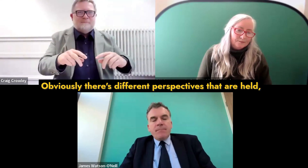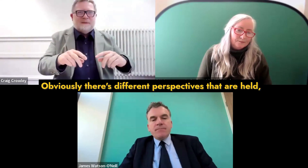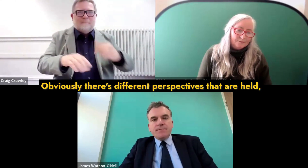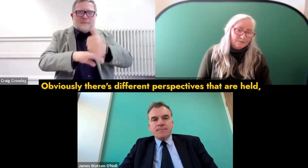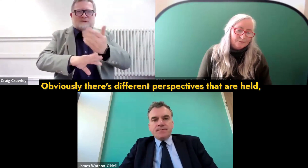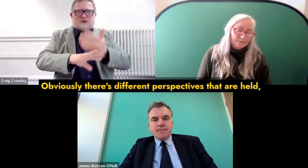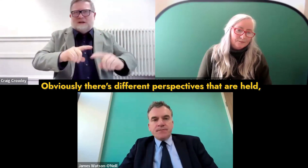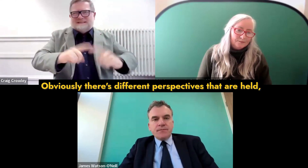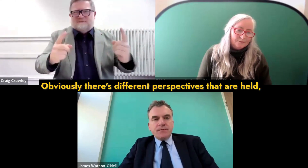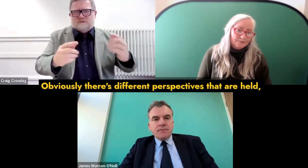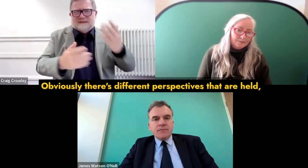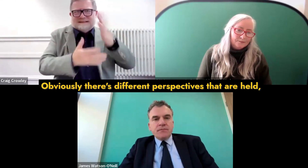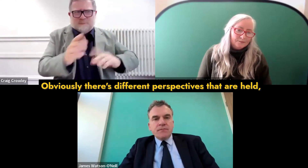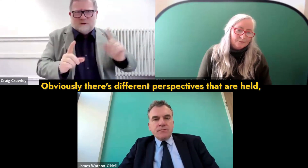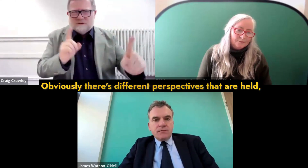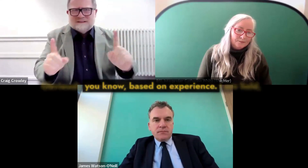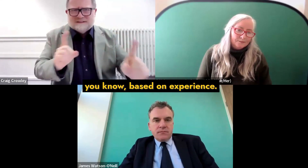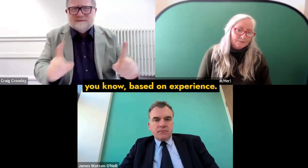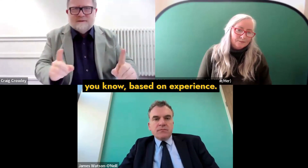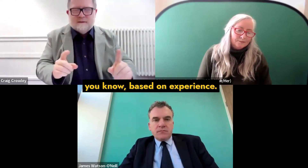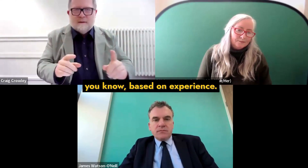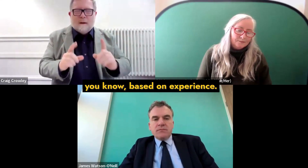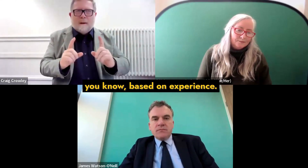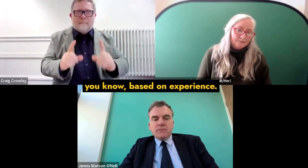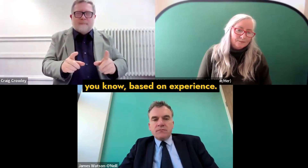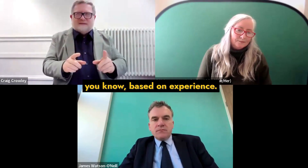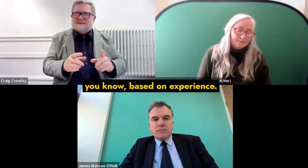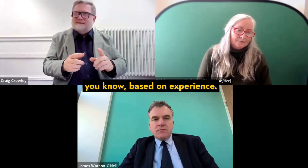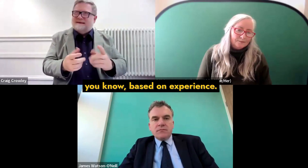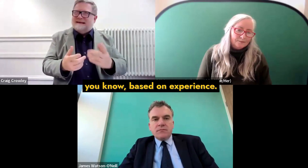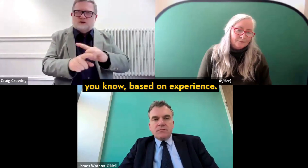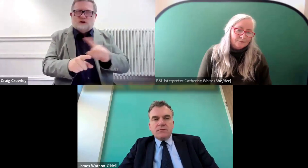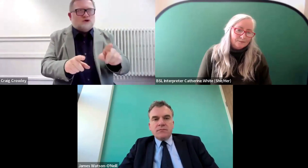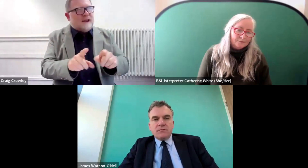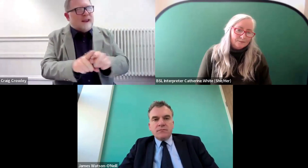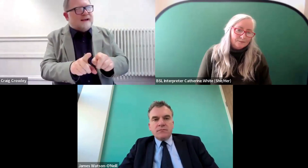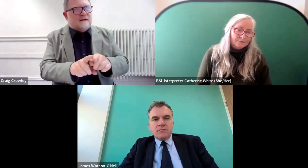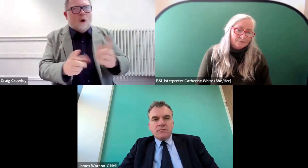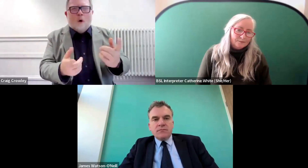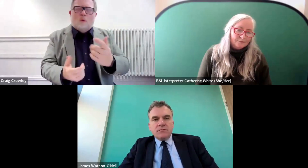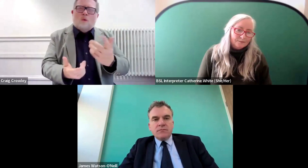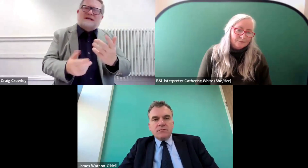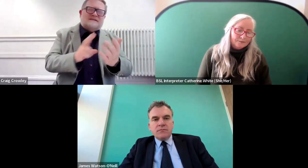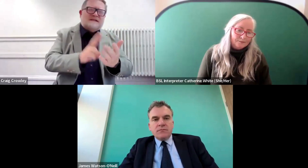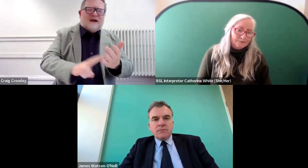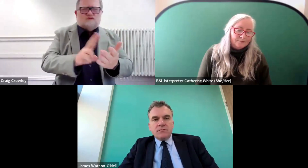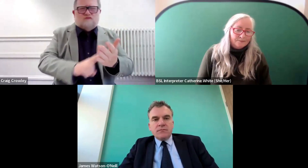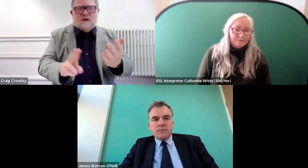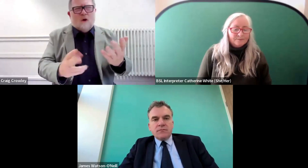obviously there's different perspectives that are held, based on experience.